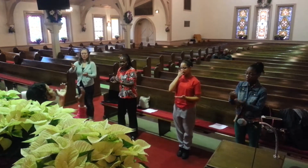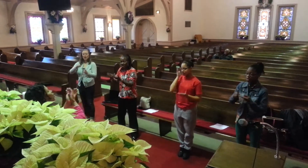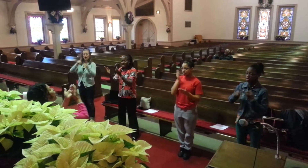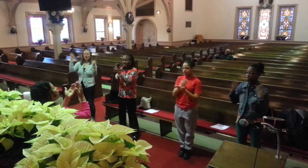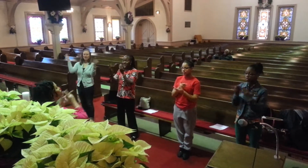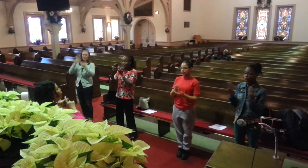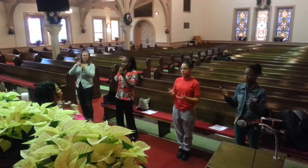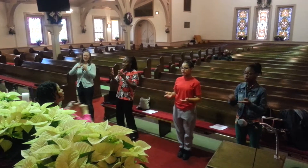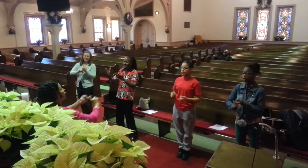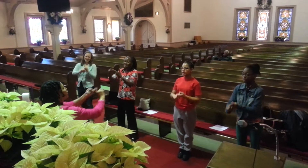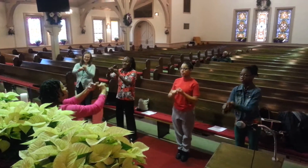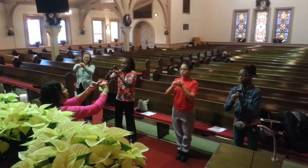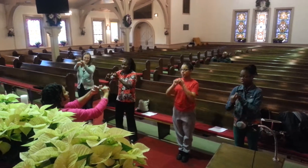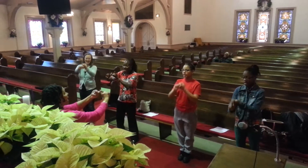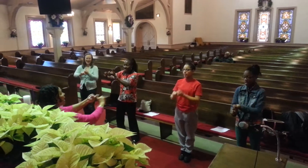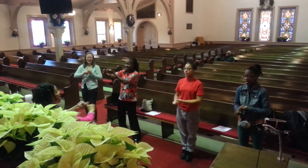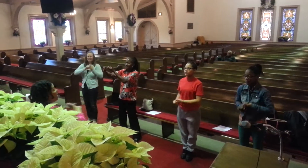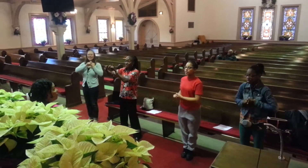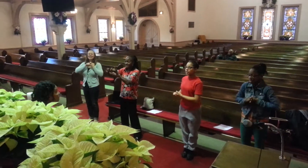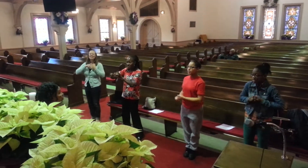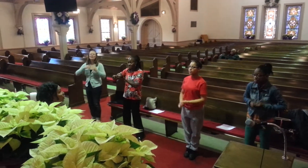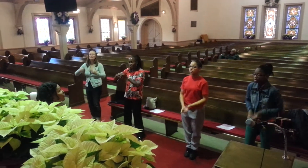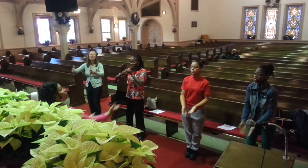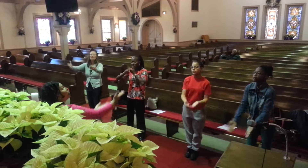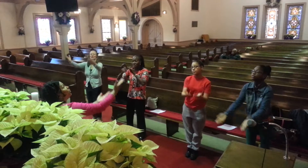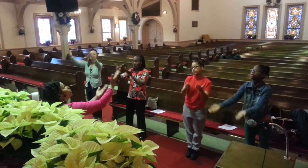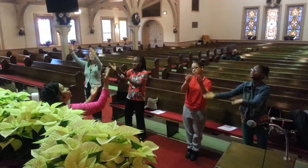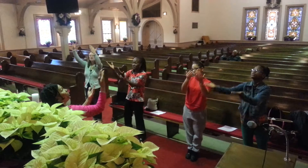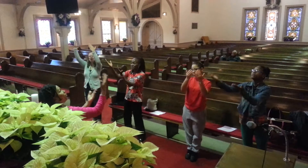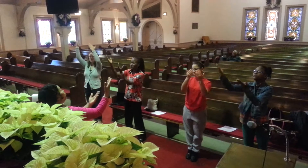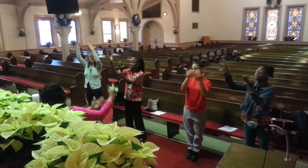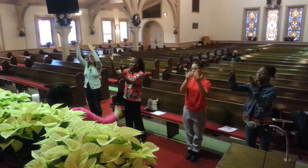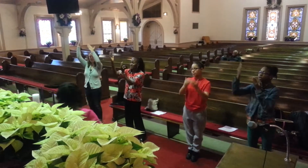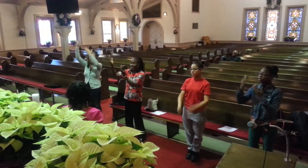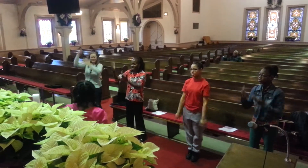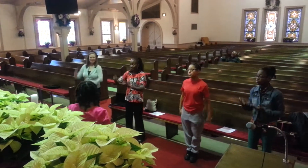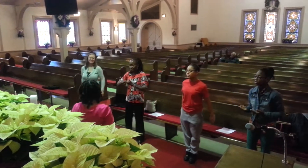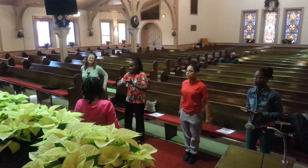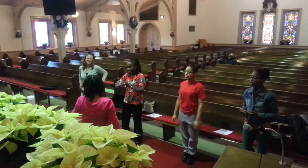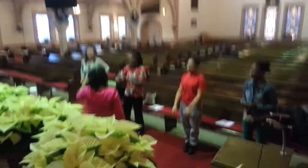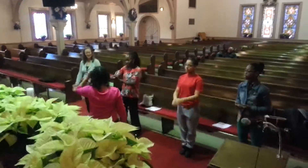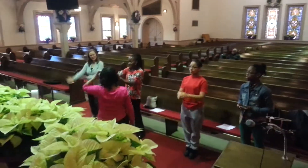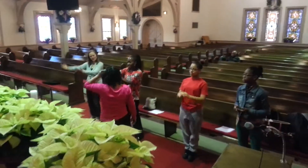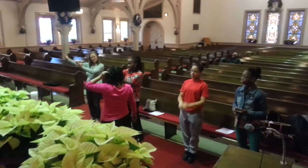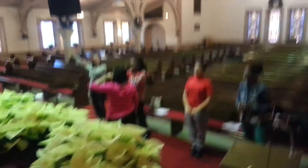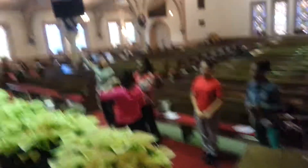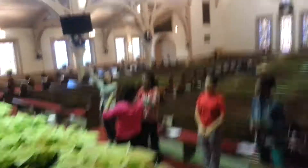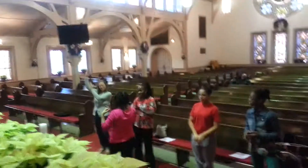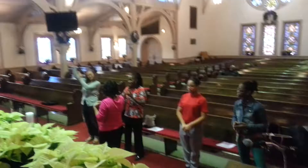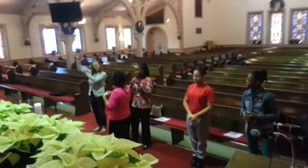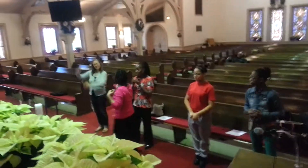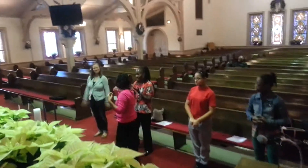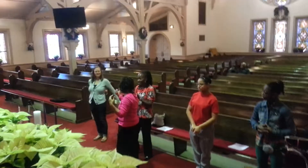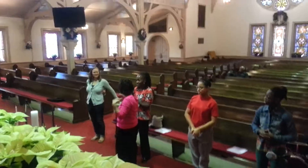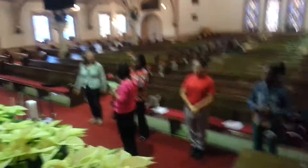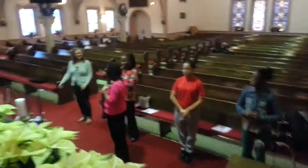And what a friend we have in you. Yep, we'll do that, okay? Eliminate, we can have, you